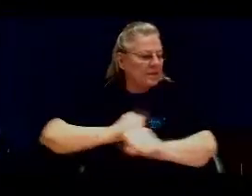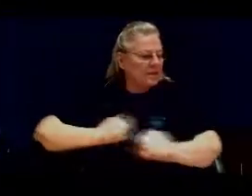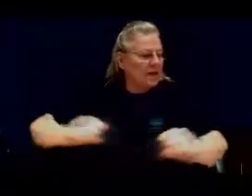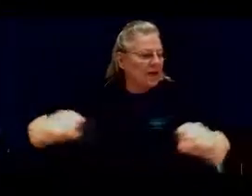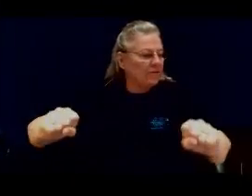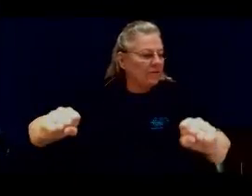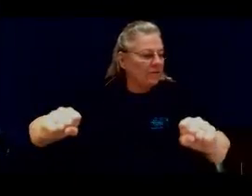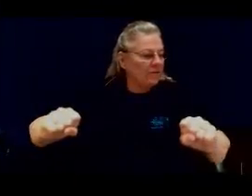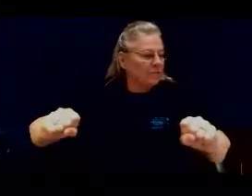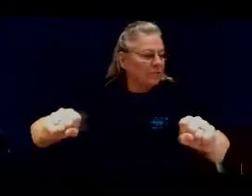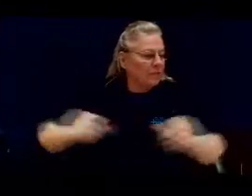Safe.